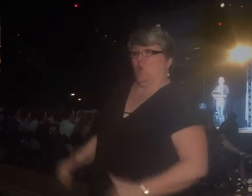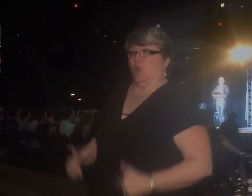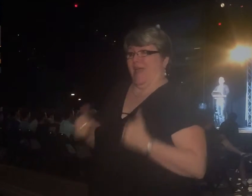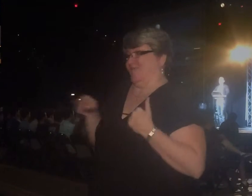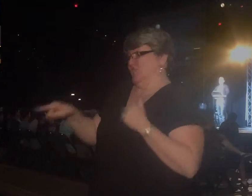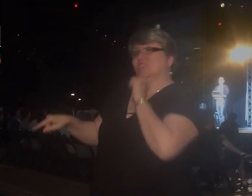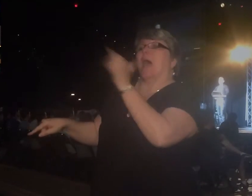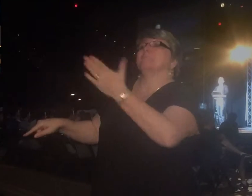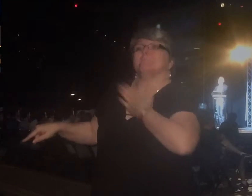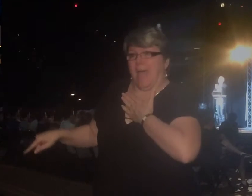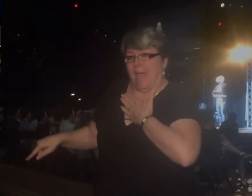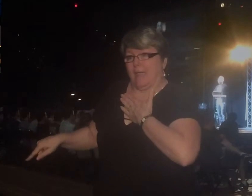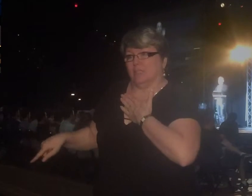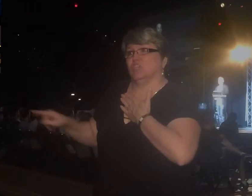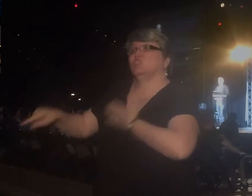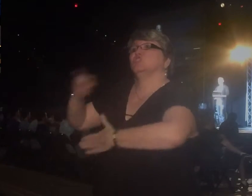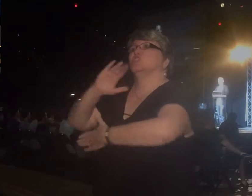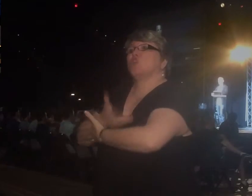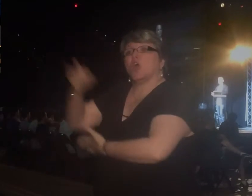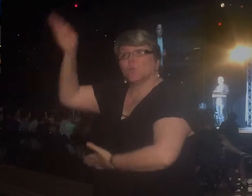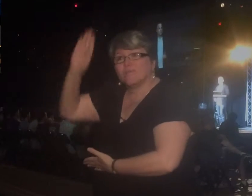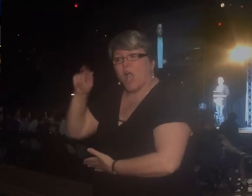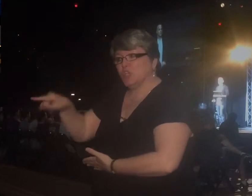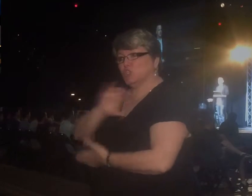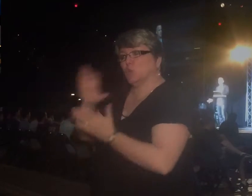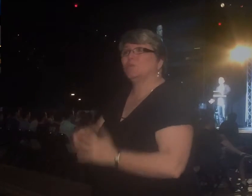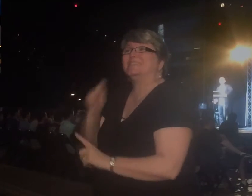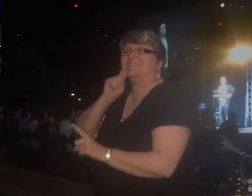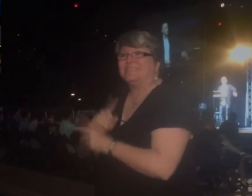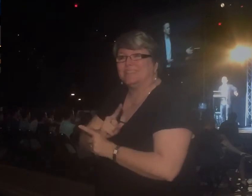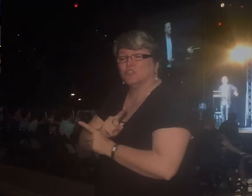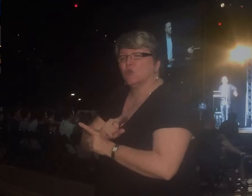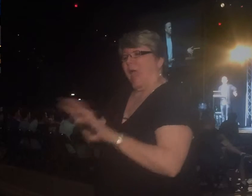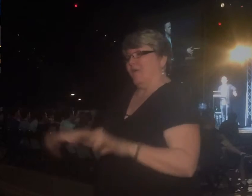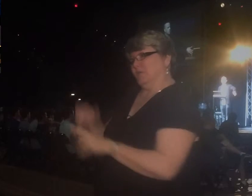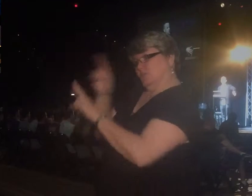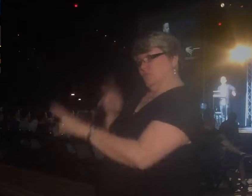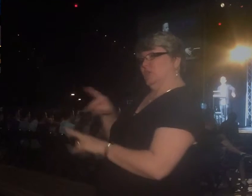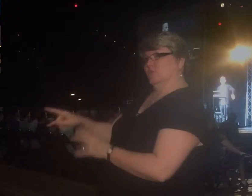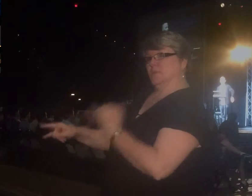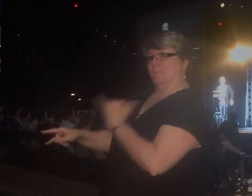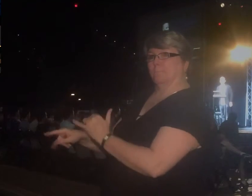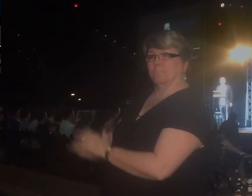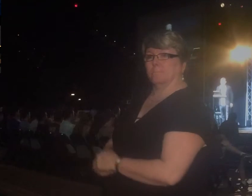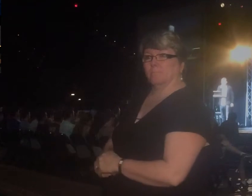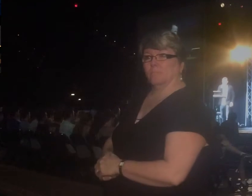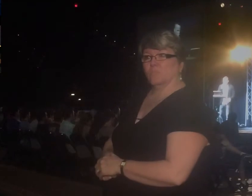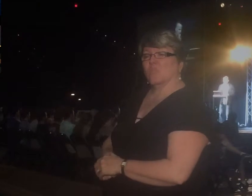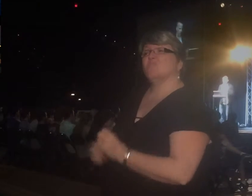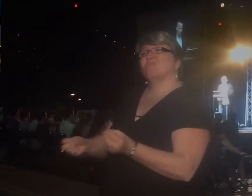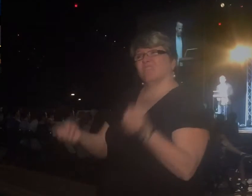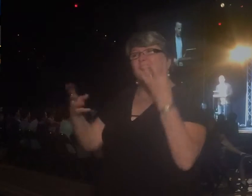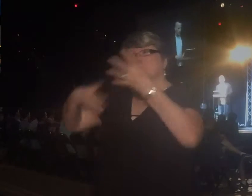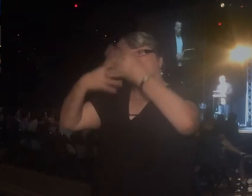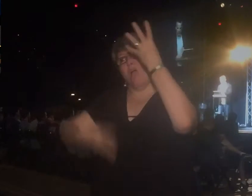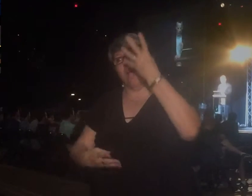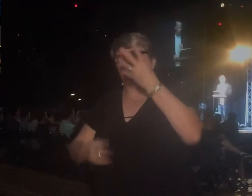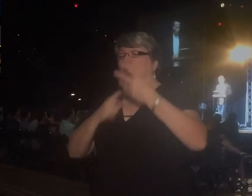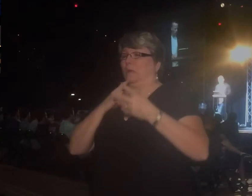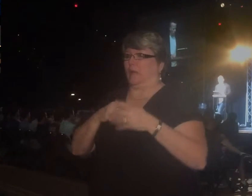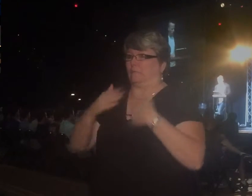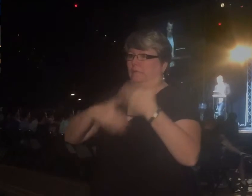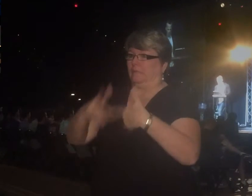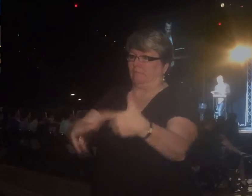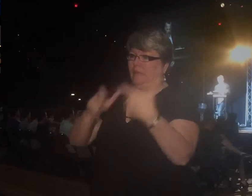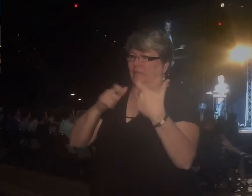on her life. She's not mine. She's a daughter of God and she's a Christian sister, and I will treat her as such. And there's a lot